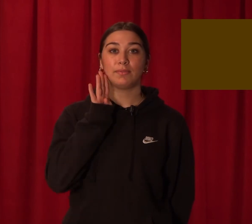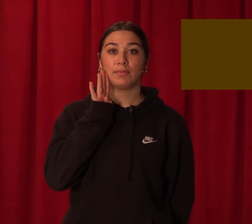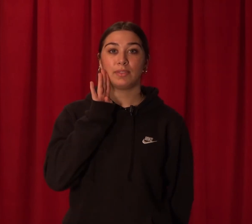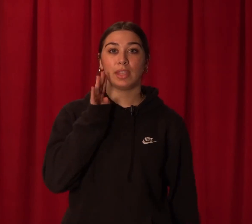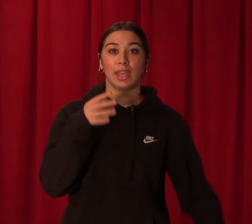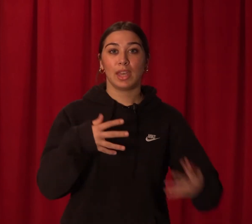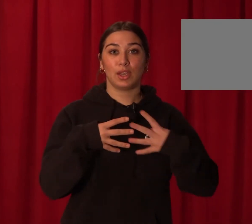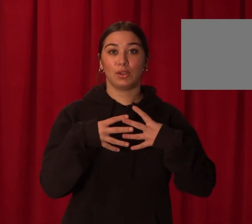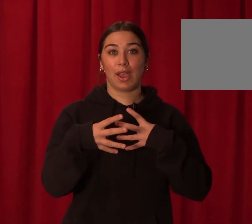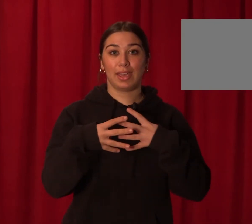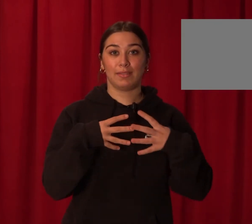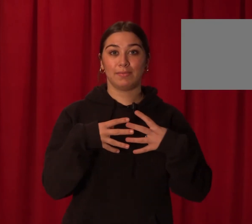Gray.